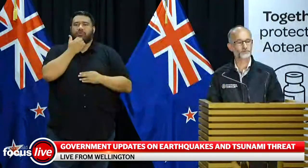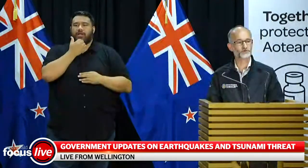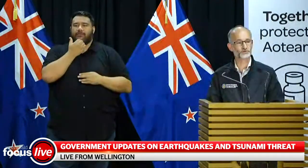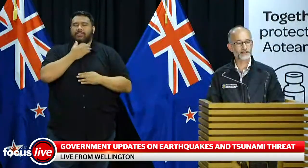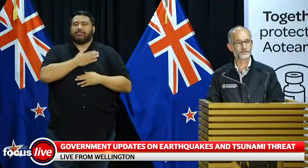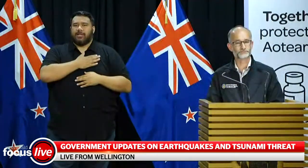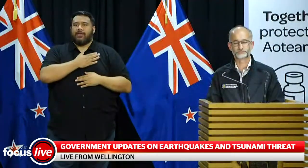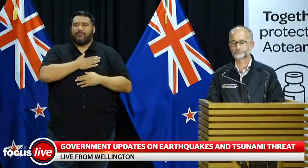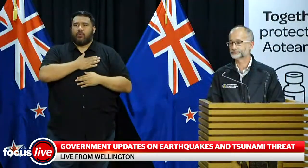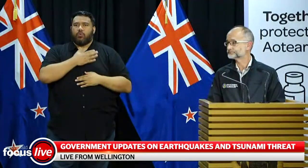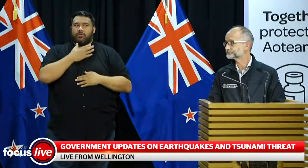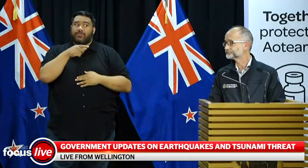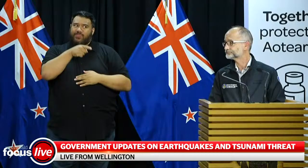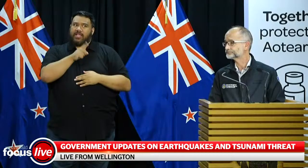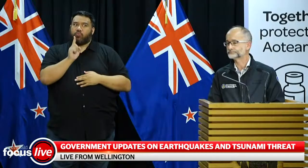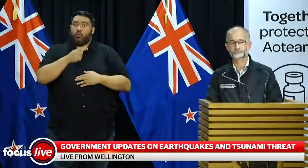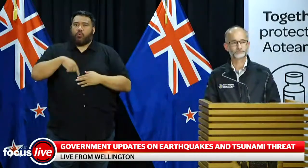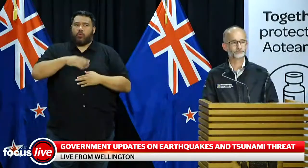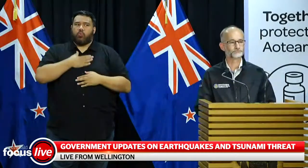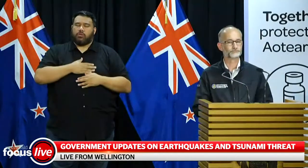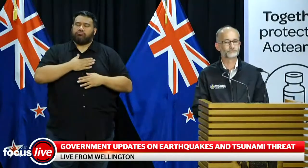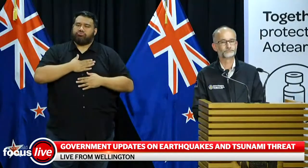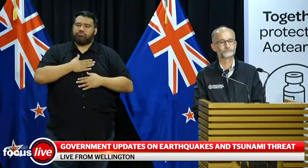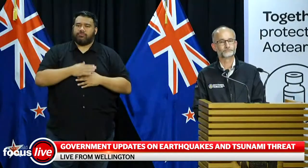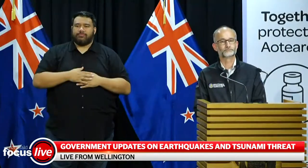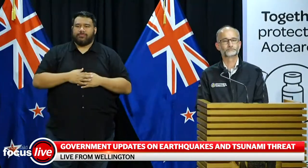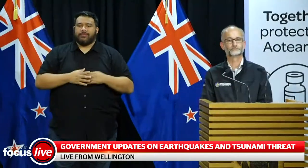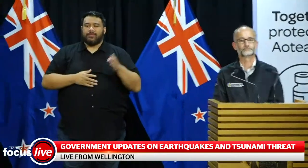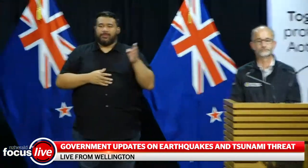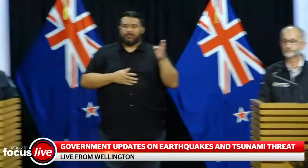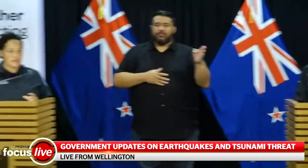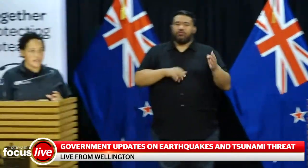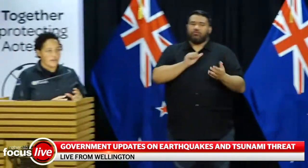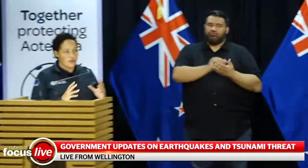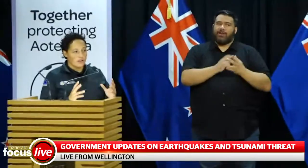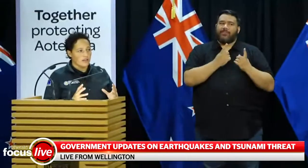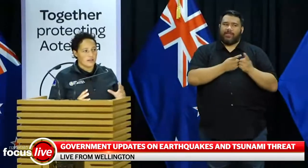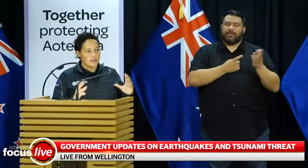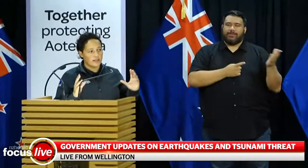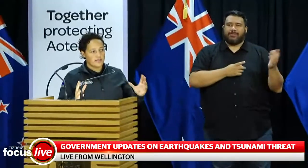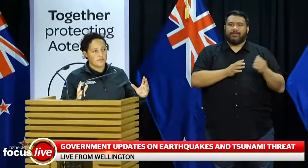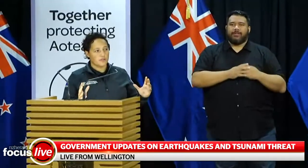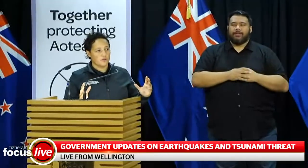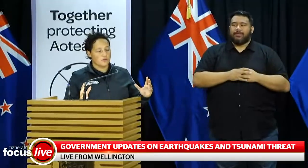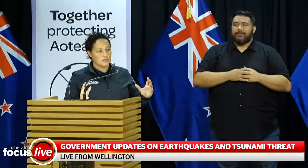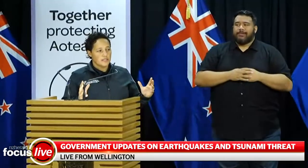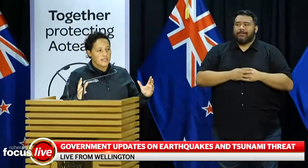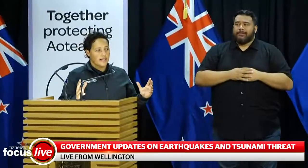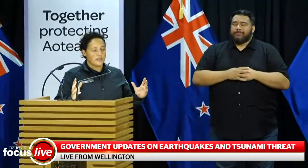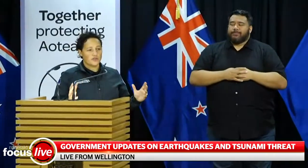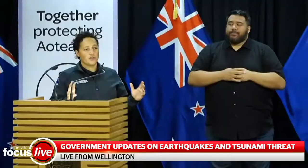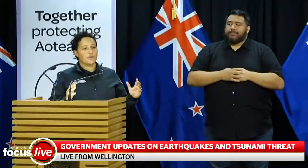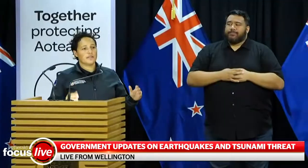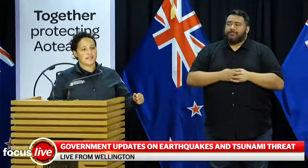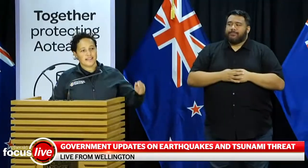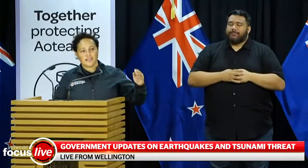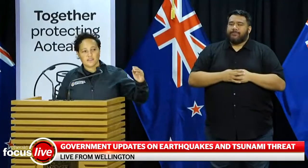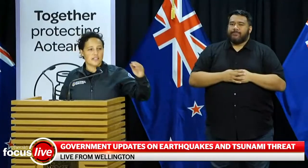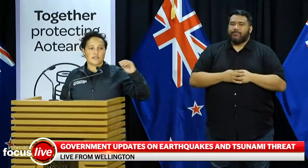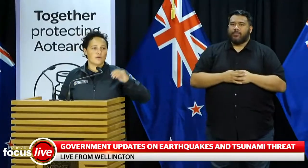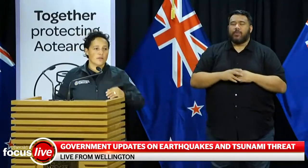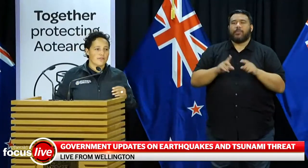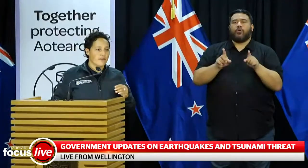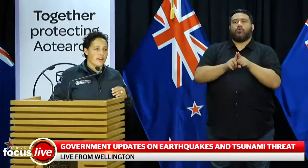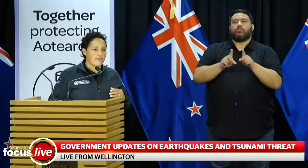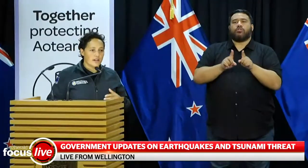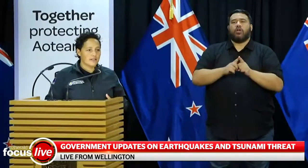wanted to get. Also, in those communities, I will say, Whati, is that you've got like exceptional stewards like